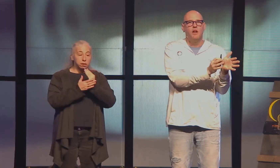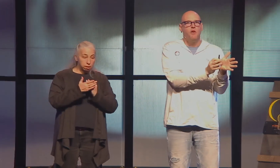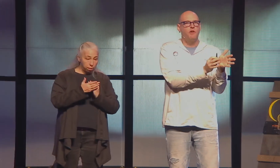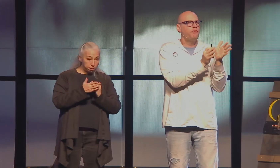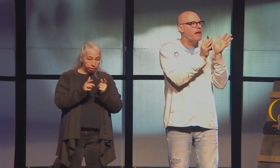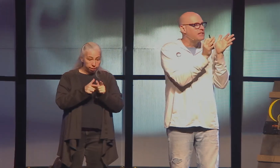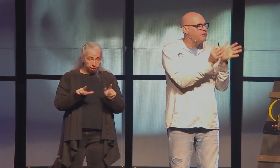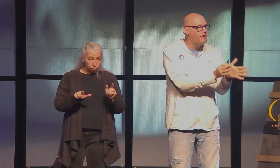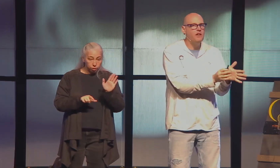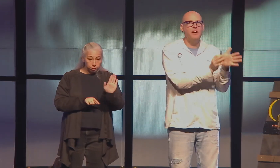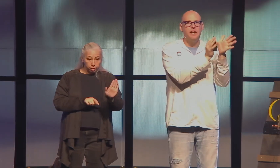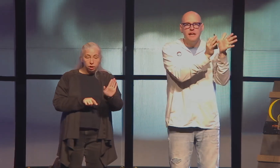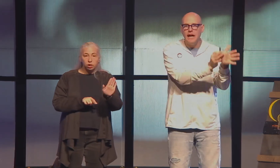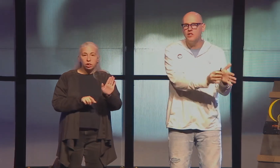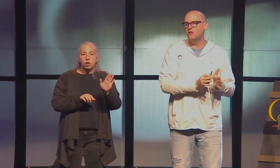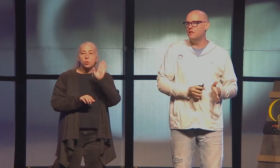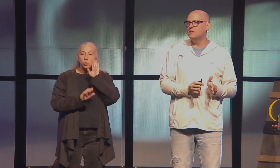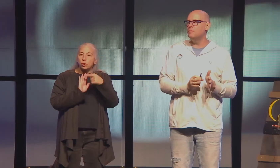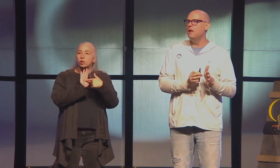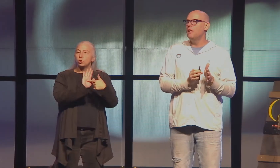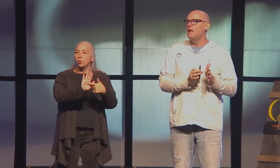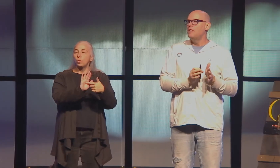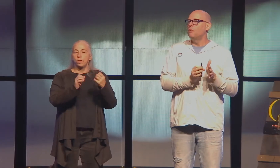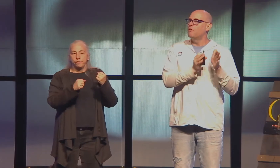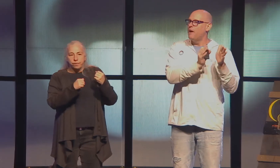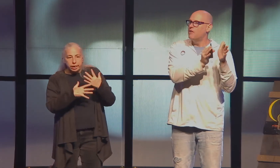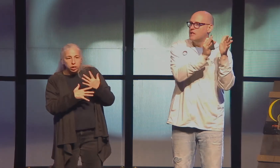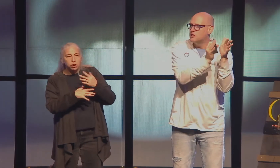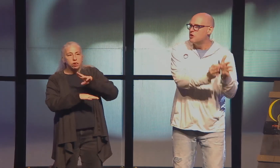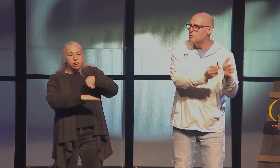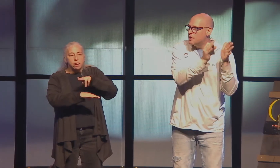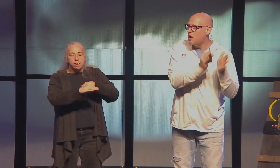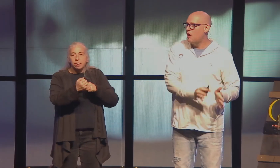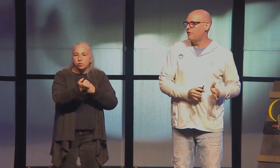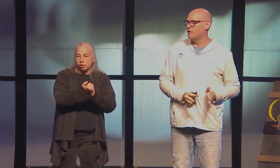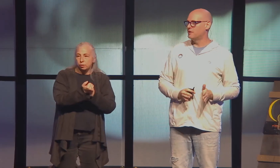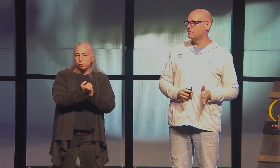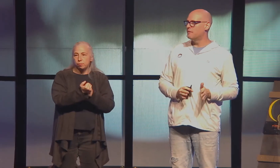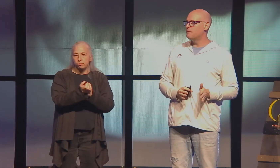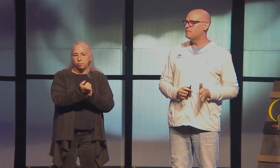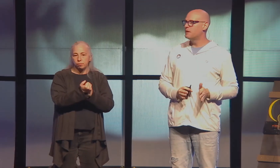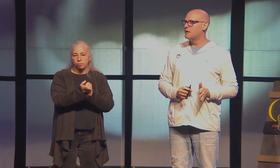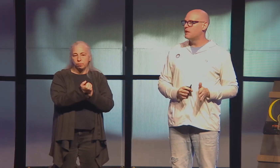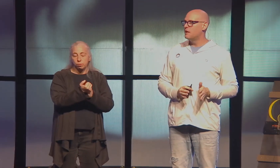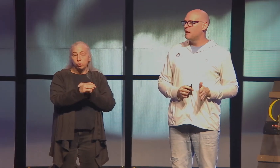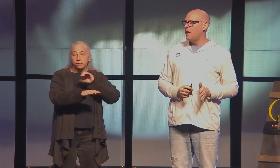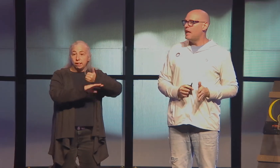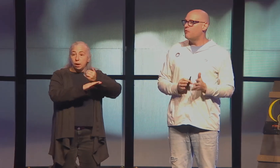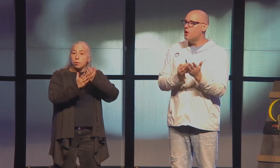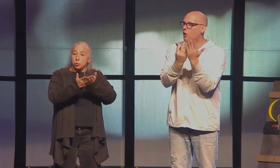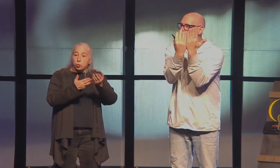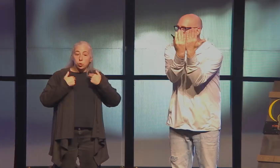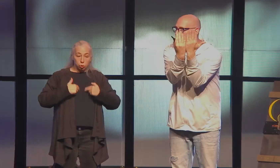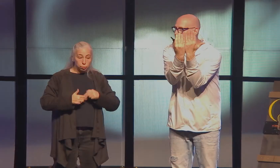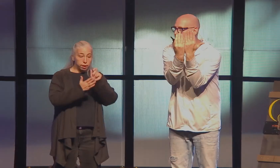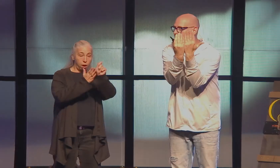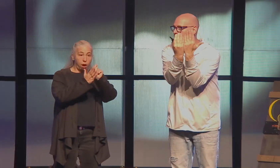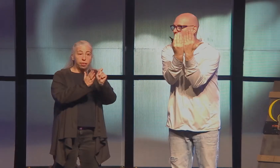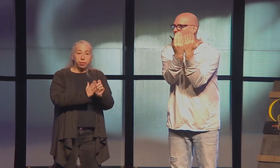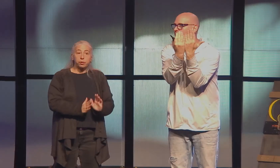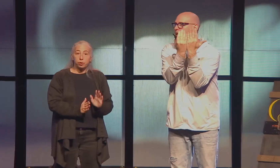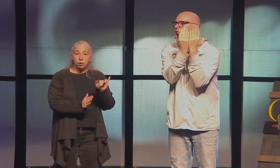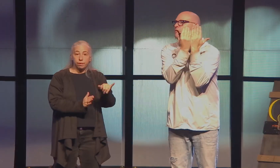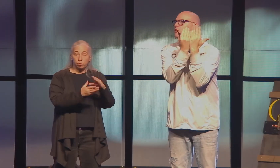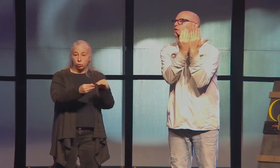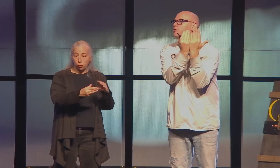hear reflects fear and nationalism that were found in its human authors. And if we hold it up as a